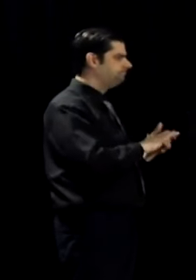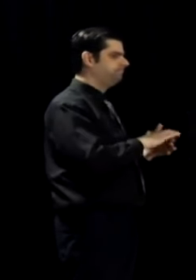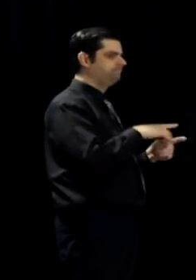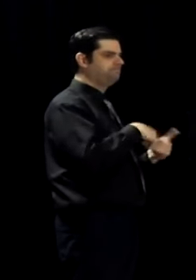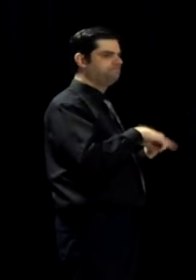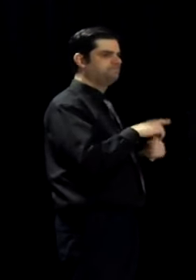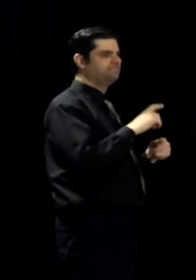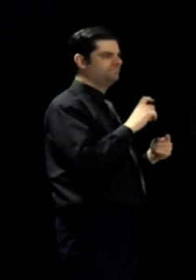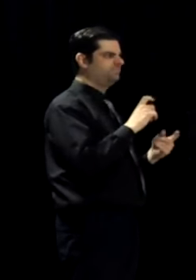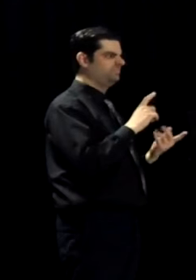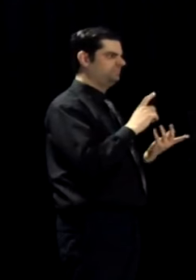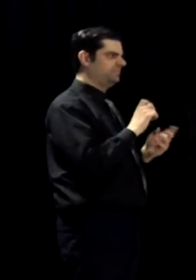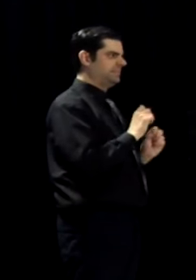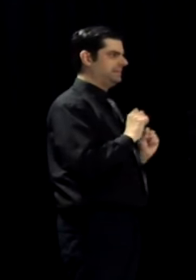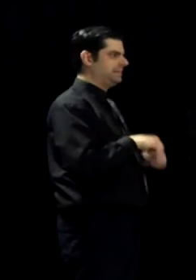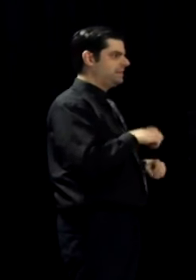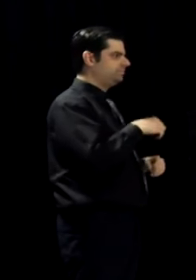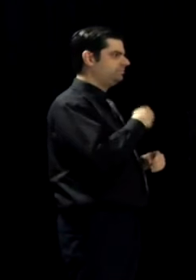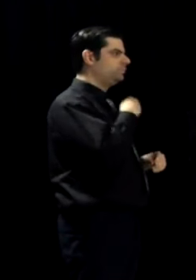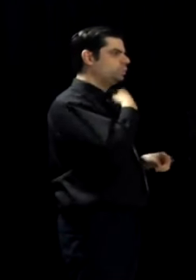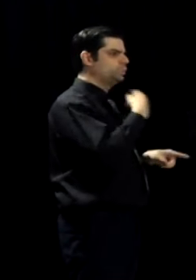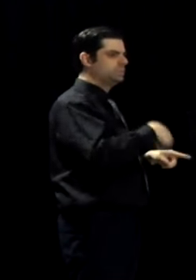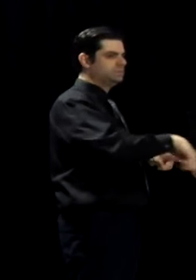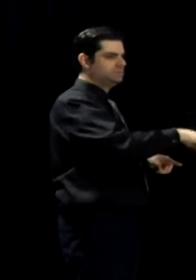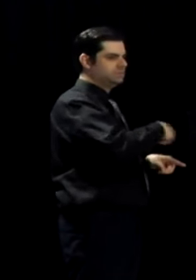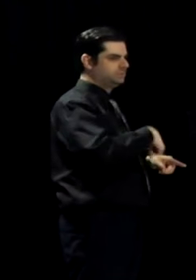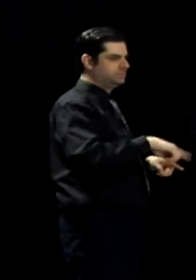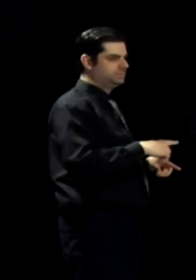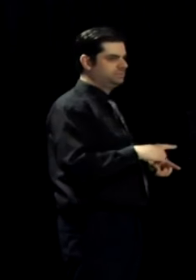getting a little information that we aren't doing that as well as we're supposed to do.